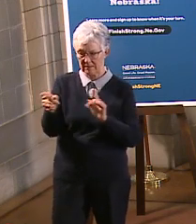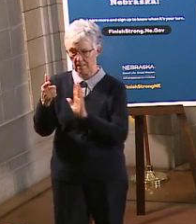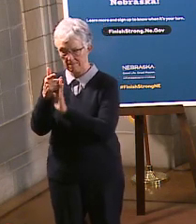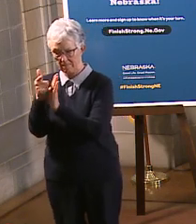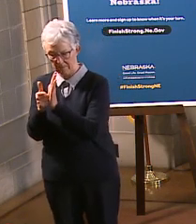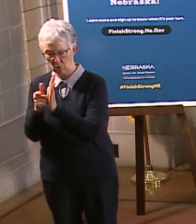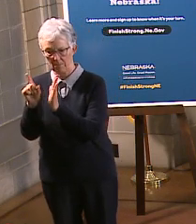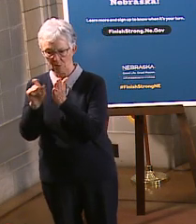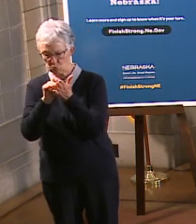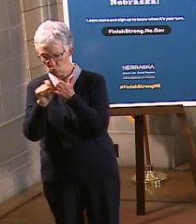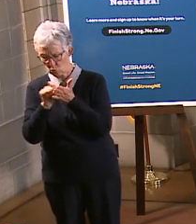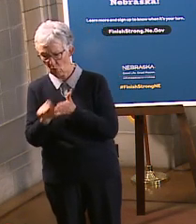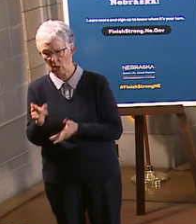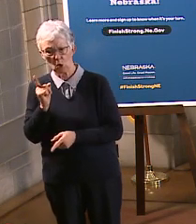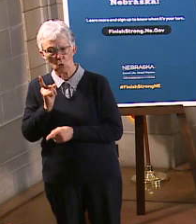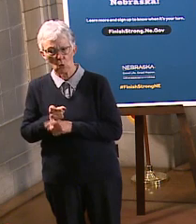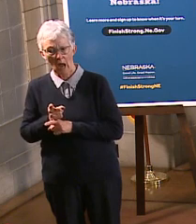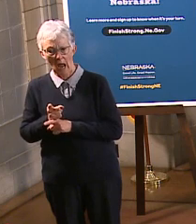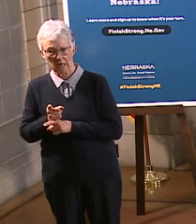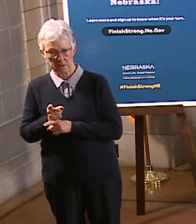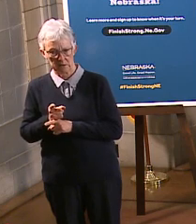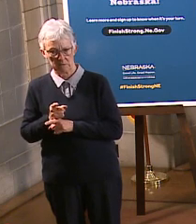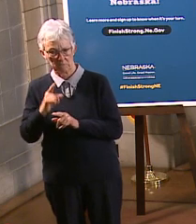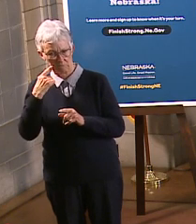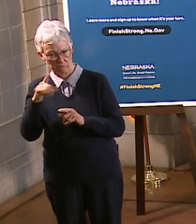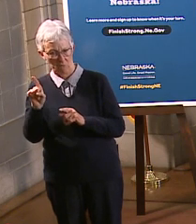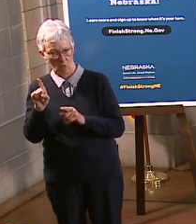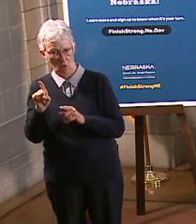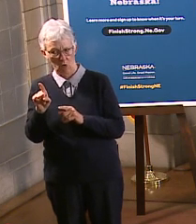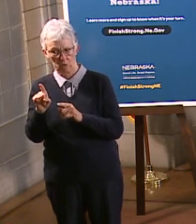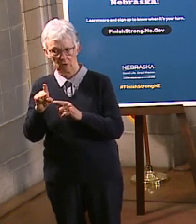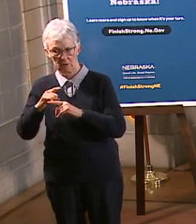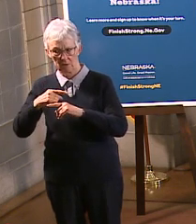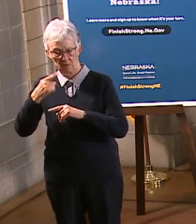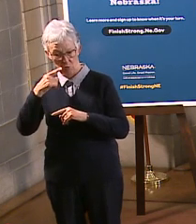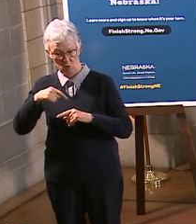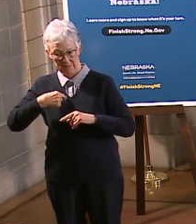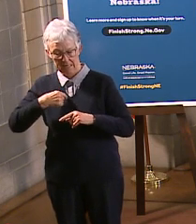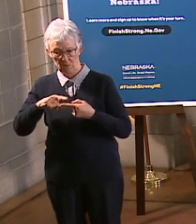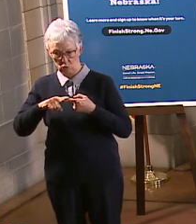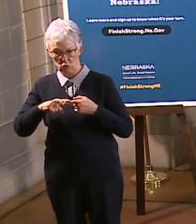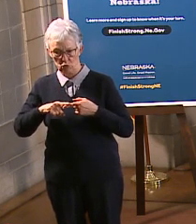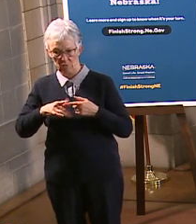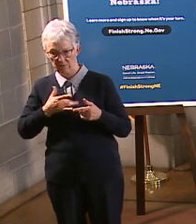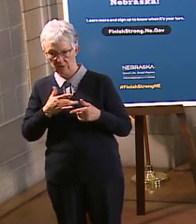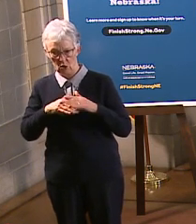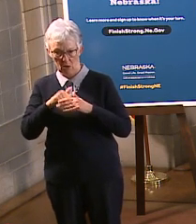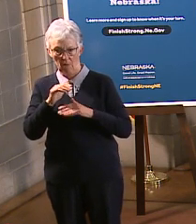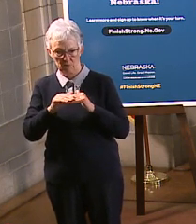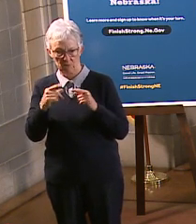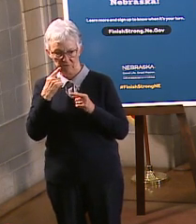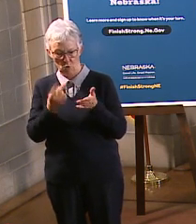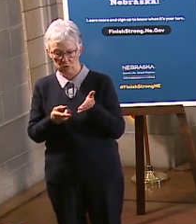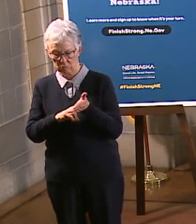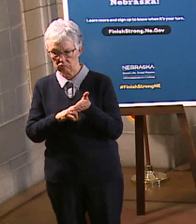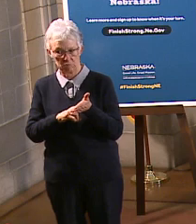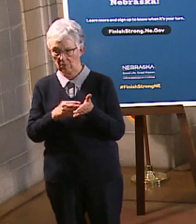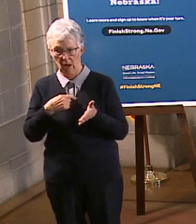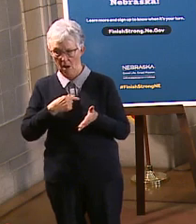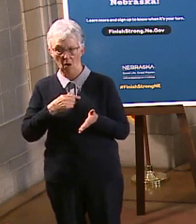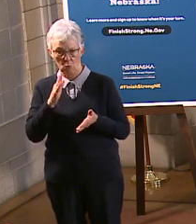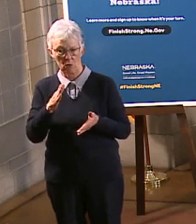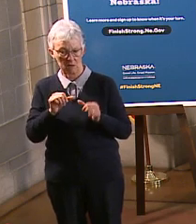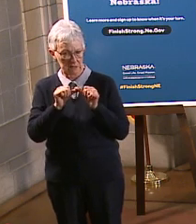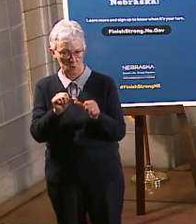structured in the proper way to be able to, for me to sign off on it. And I'm certainly welcome to continue to work with Senator